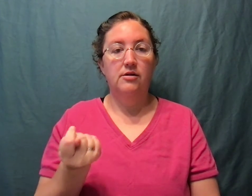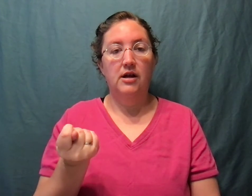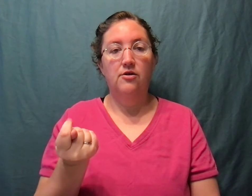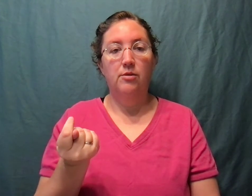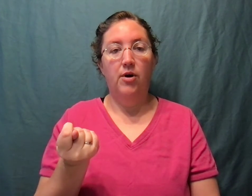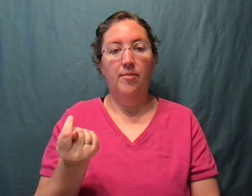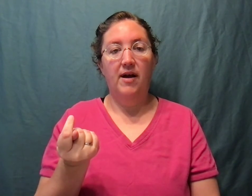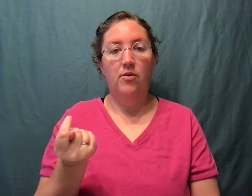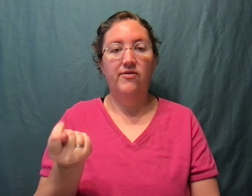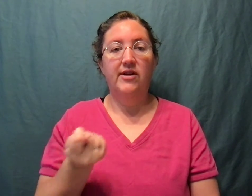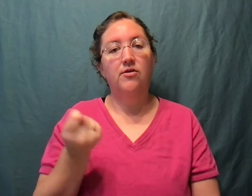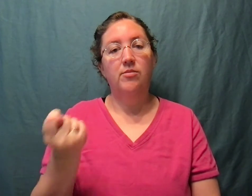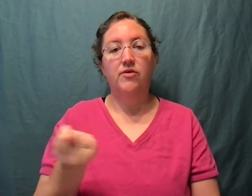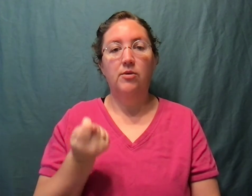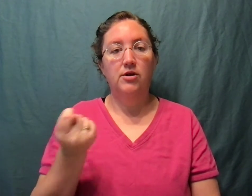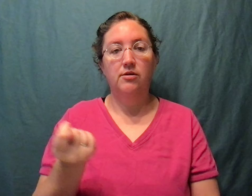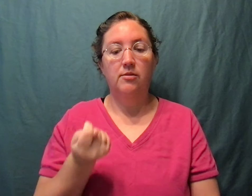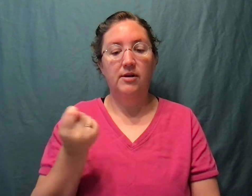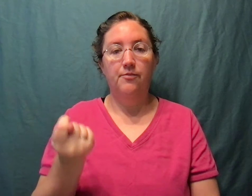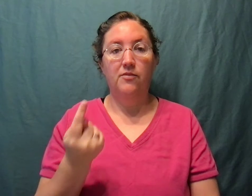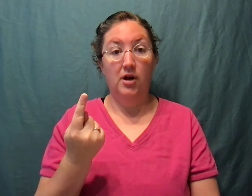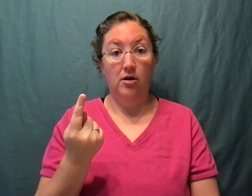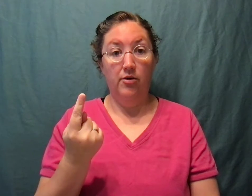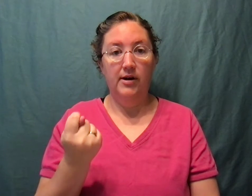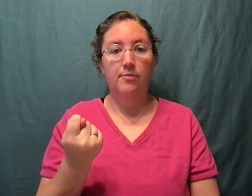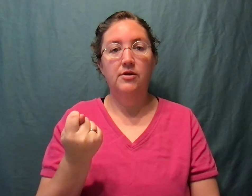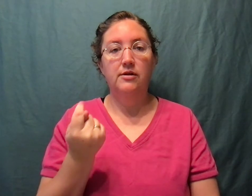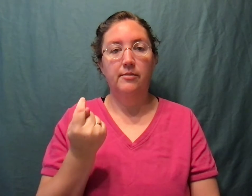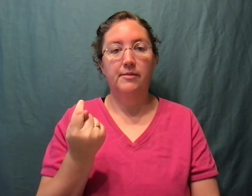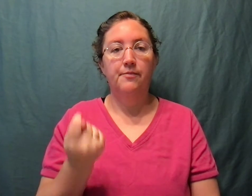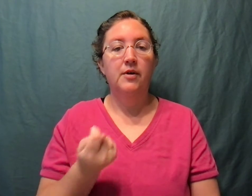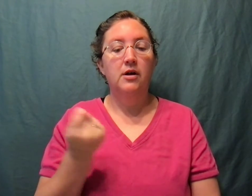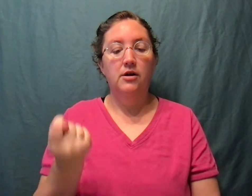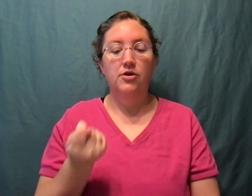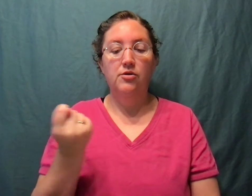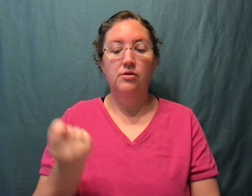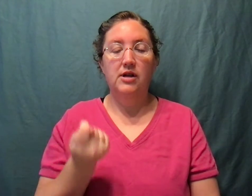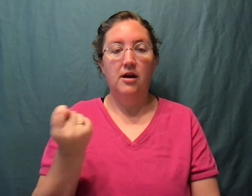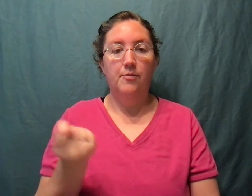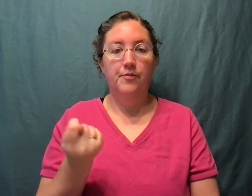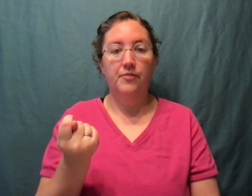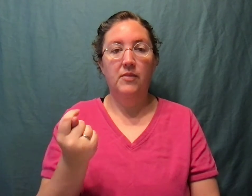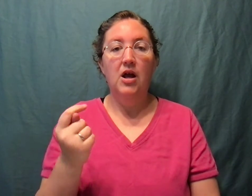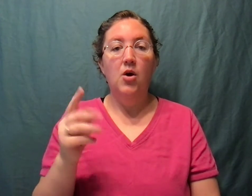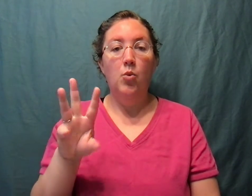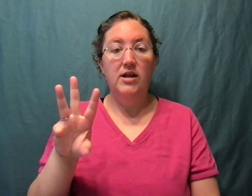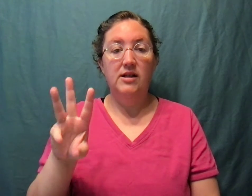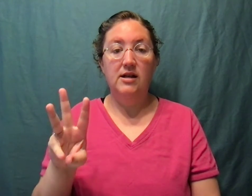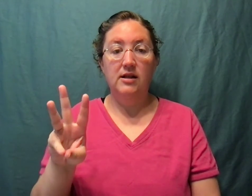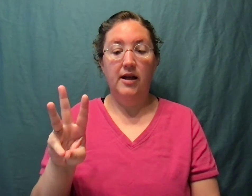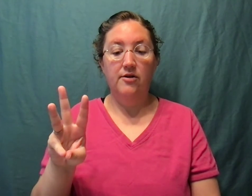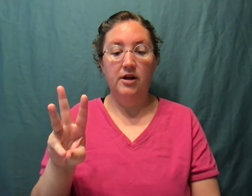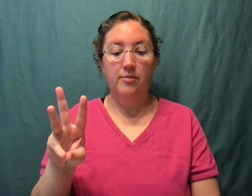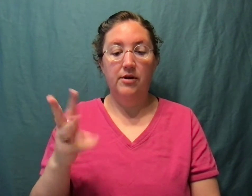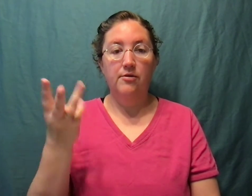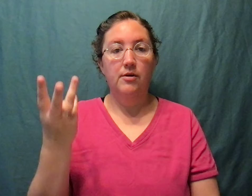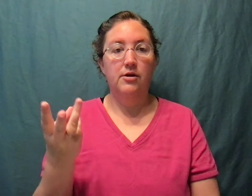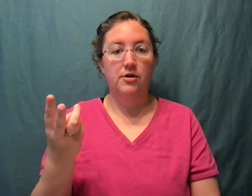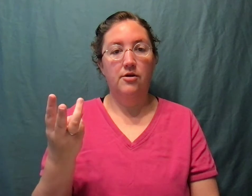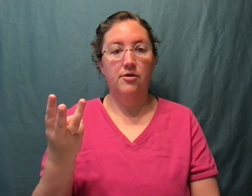and you can pop that one finger up if you want to a little bit. Not all the way up, just a little bit. Tuesday. Wednesday is the letter W, turned